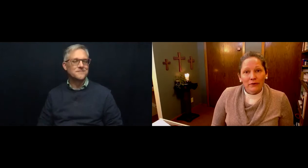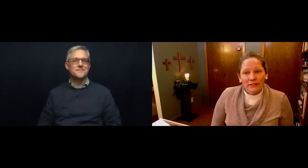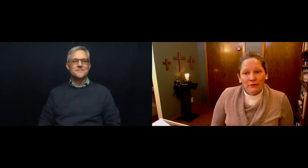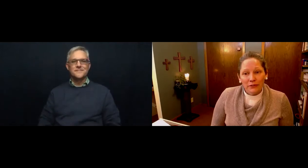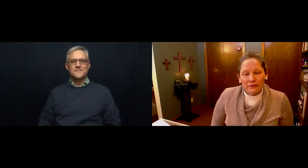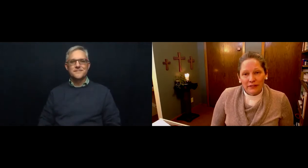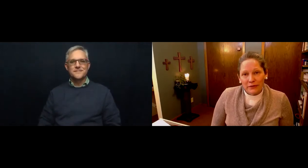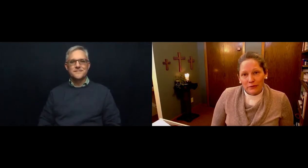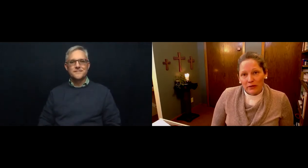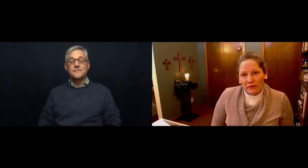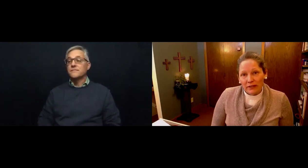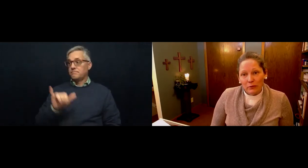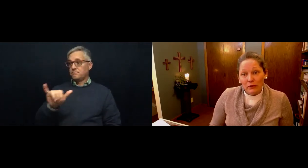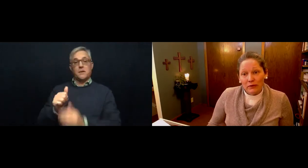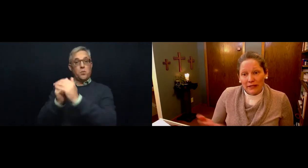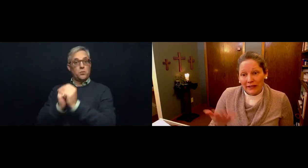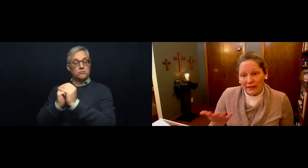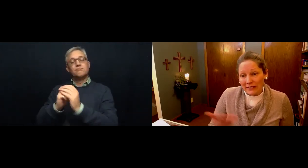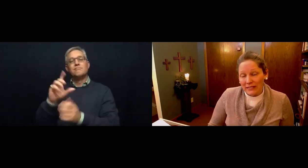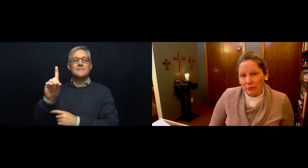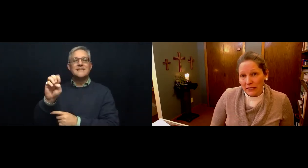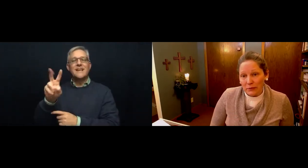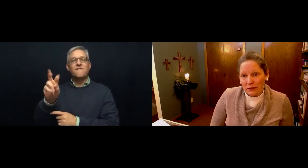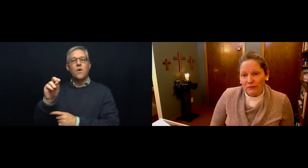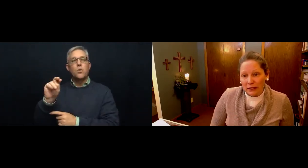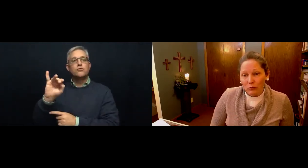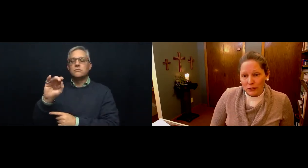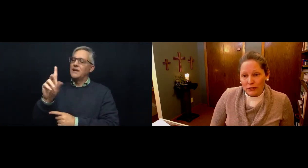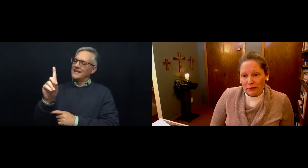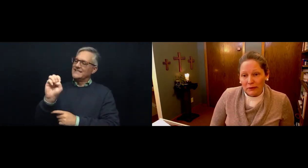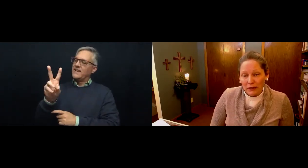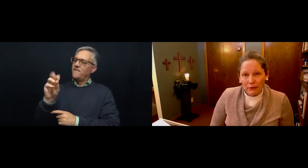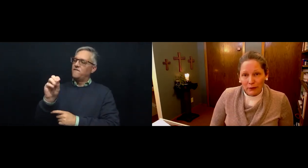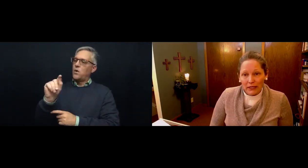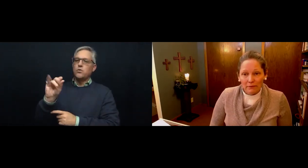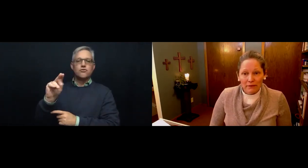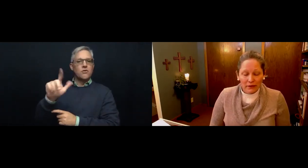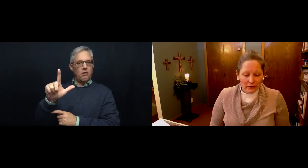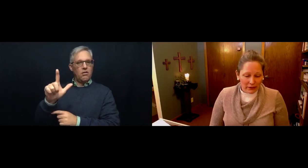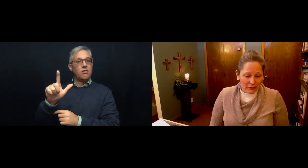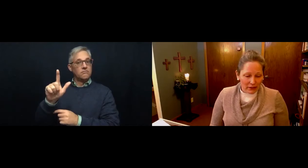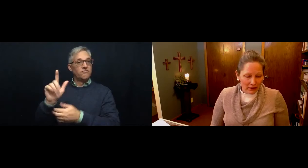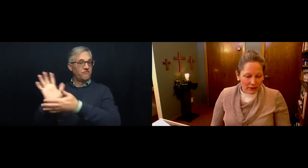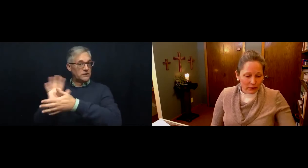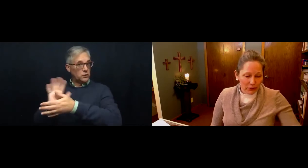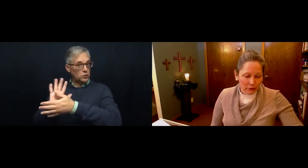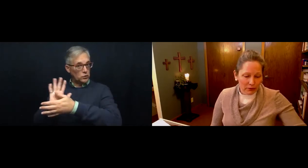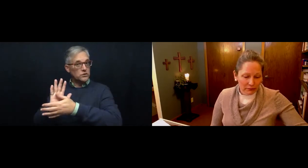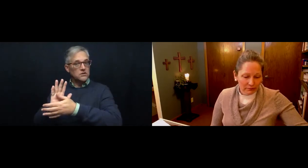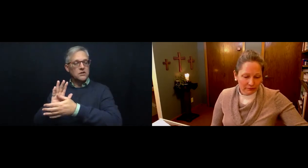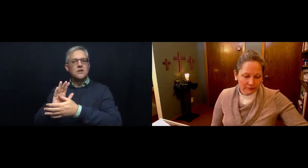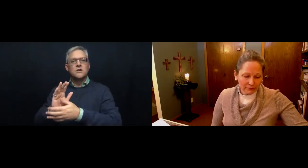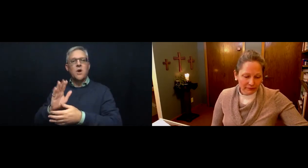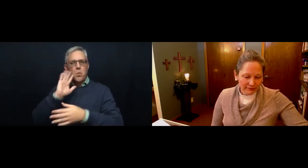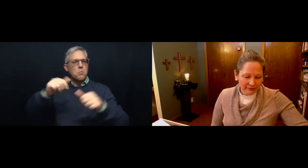And those devotional videos will be available in the same place where you find worship every week here in YouTube.